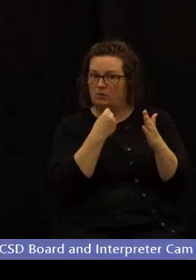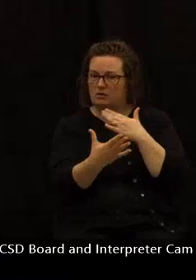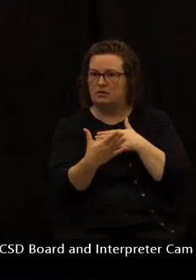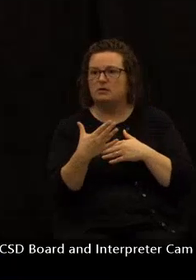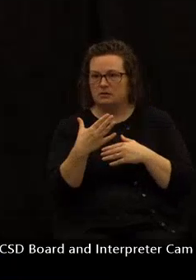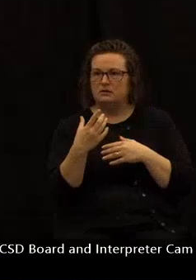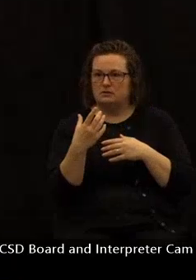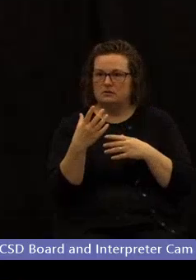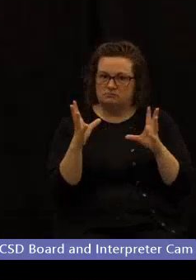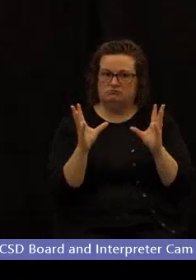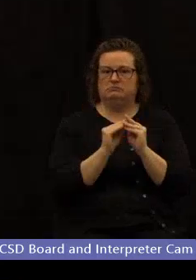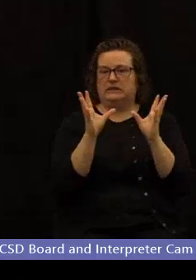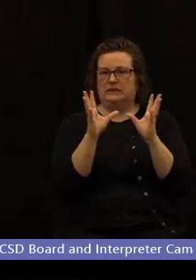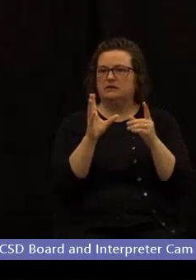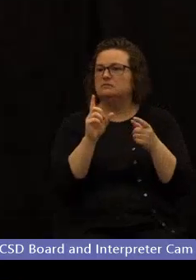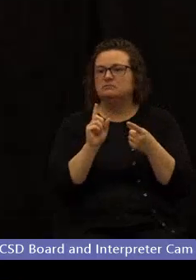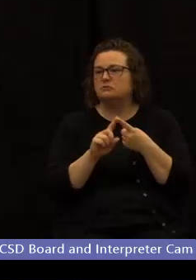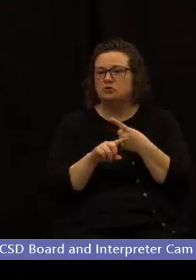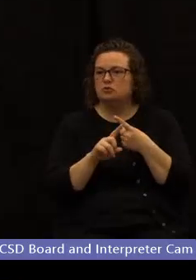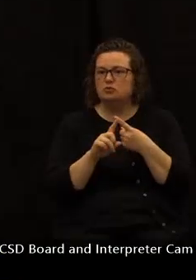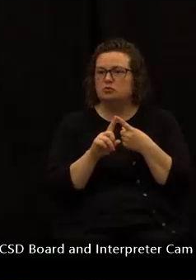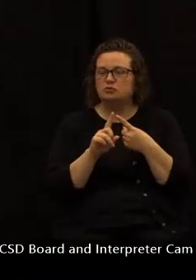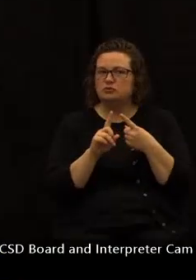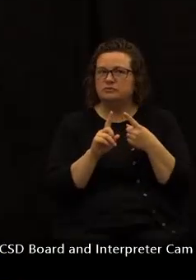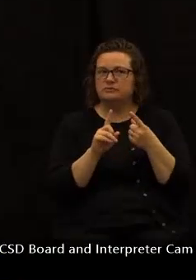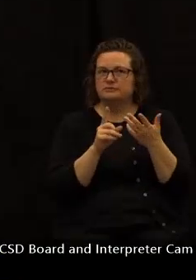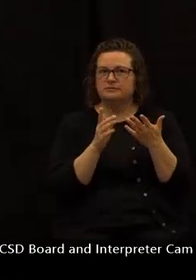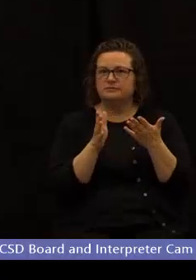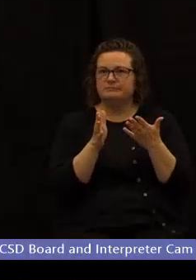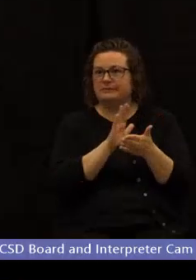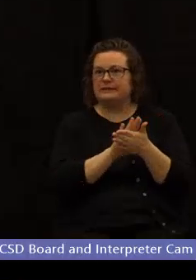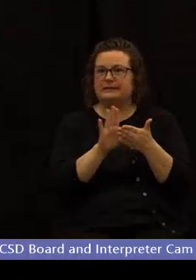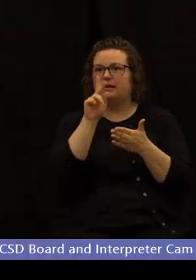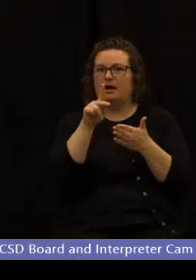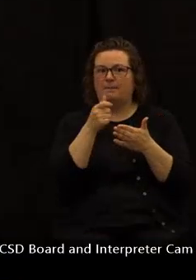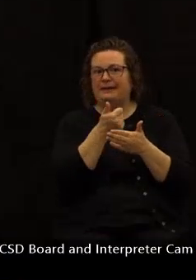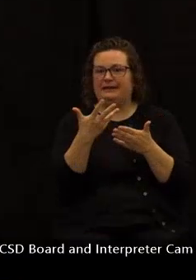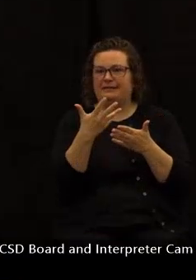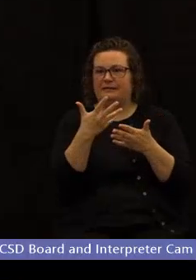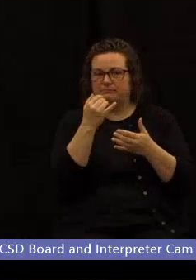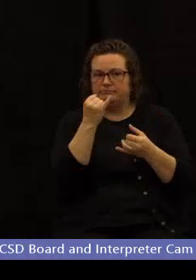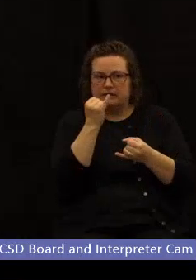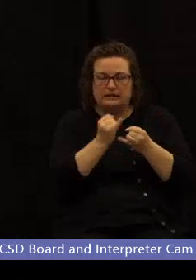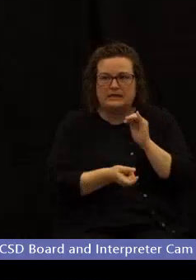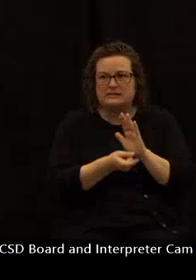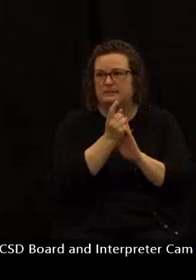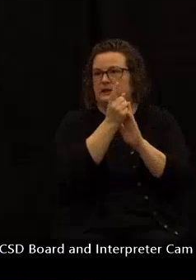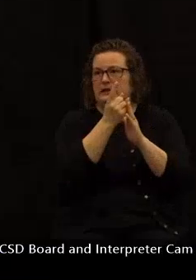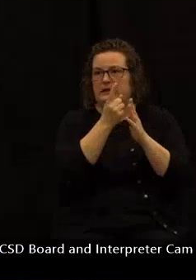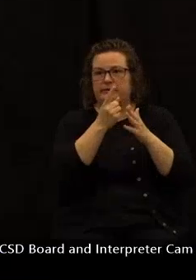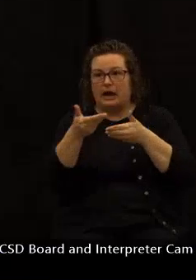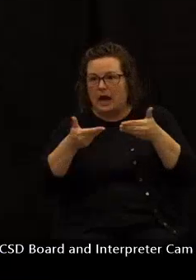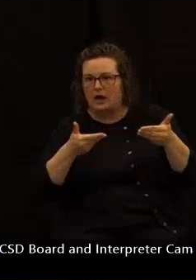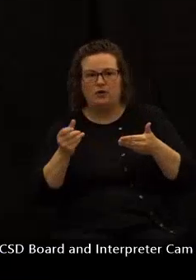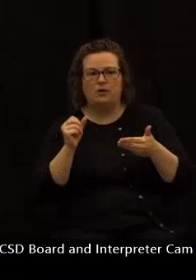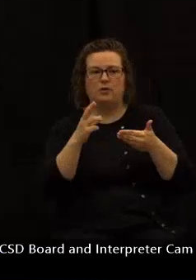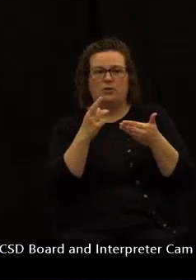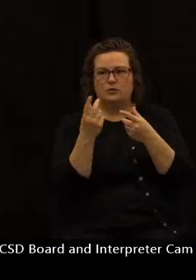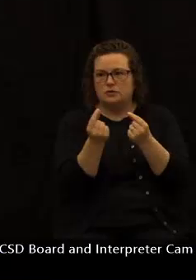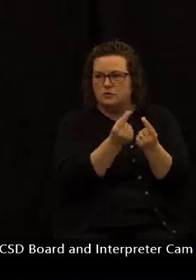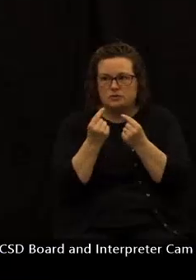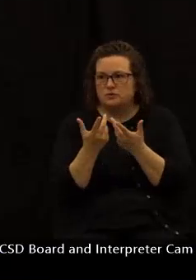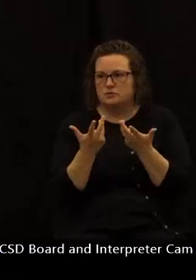we can tie up any loose ends, any loose hires. We're not going to be able to do a whole lot until we do get a